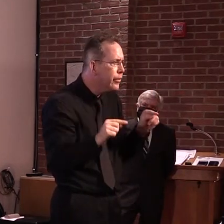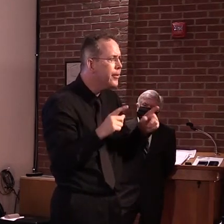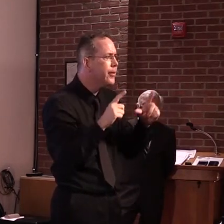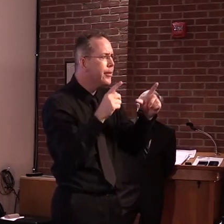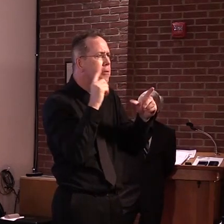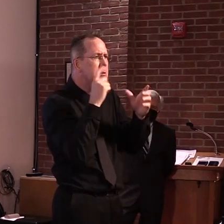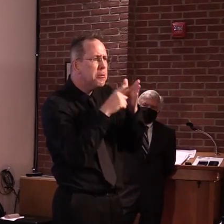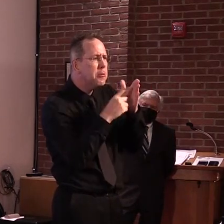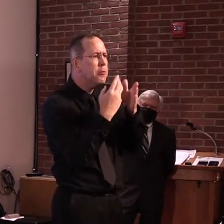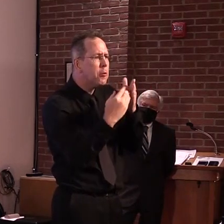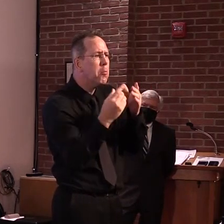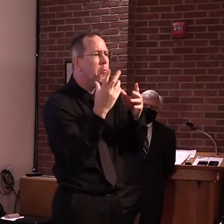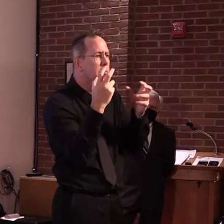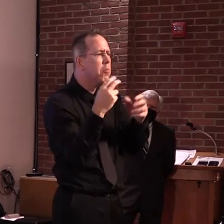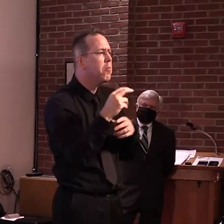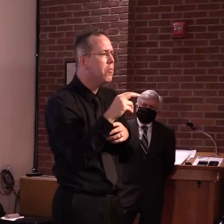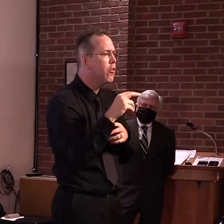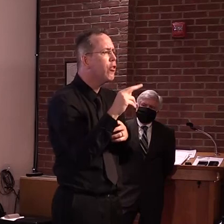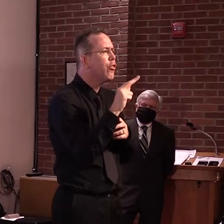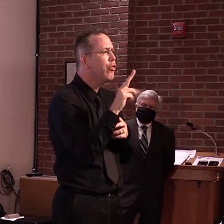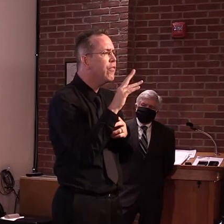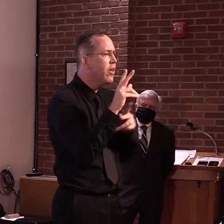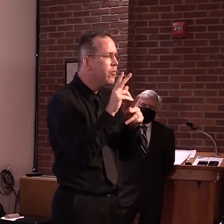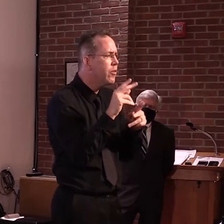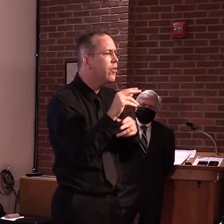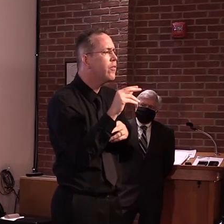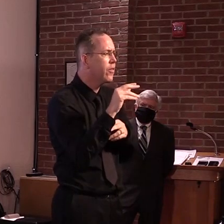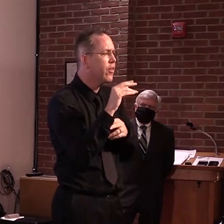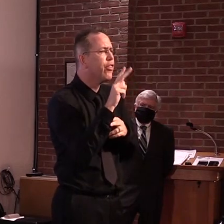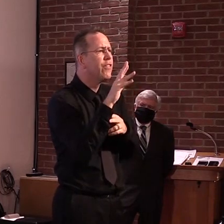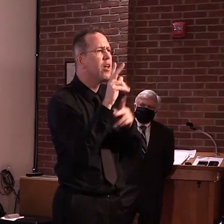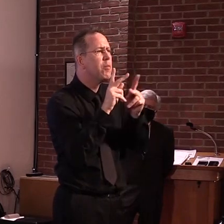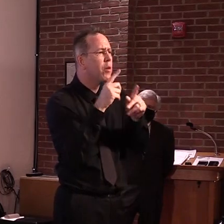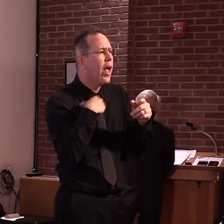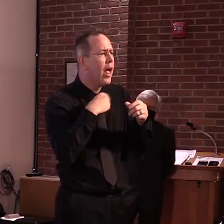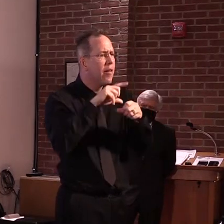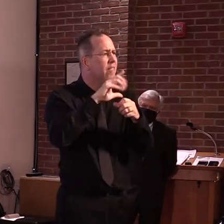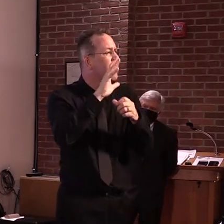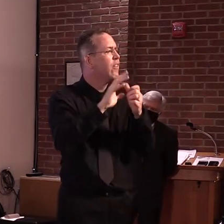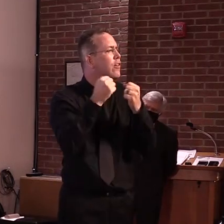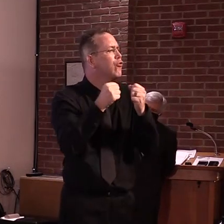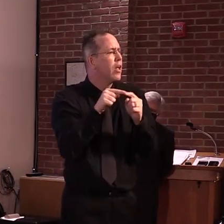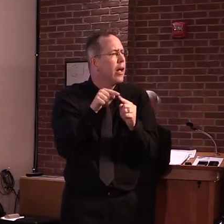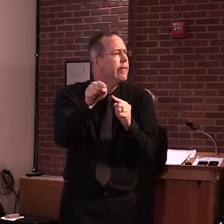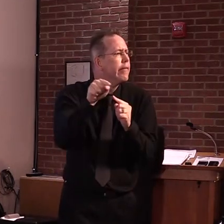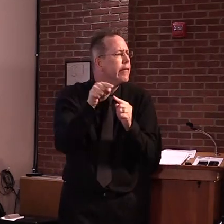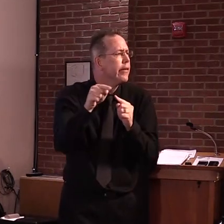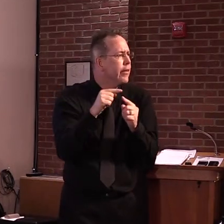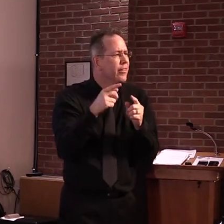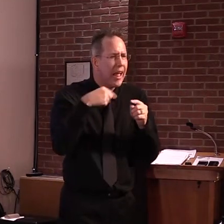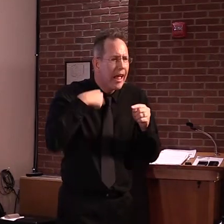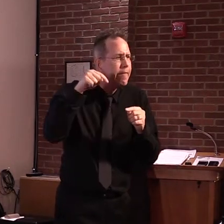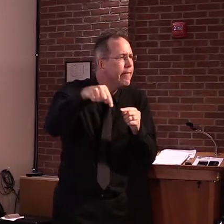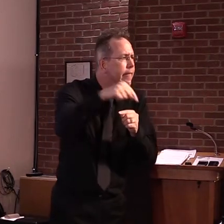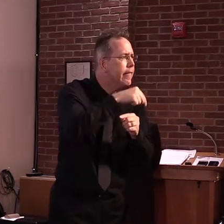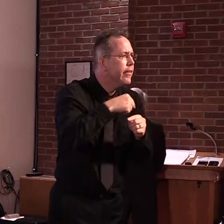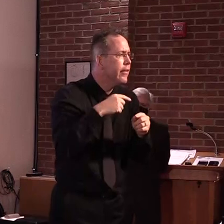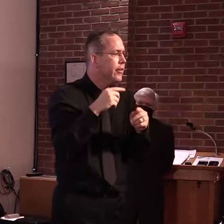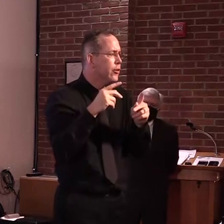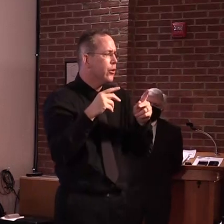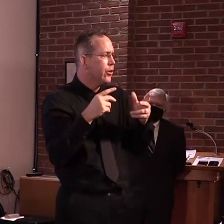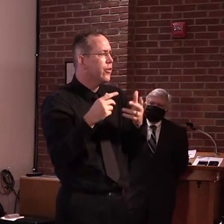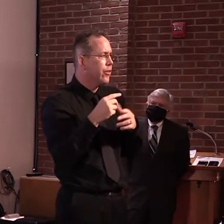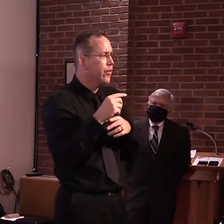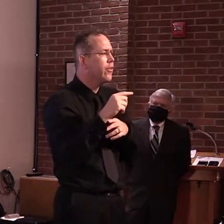drive of Vermont's borders, which should obviously make us still look at this with caution, but it is also a 16% reduction in